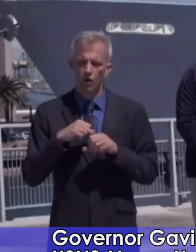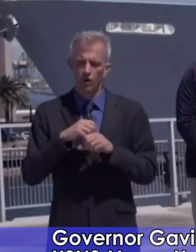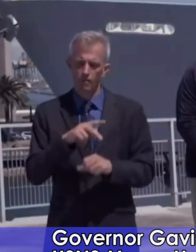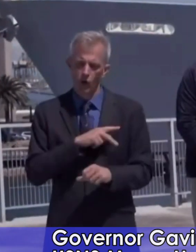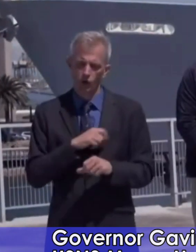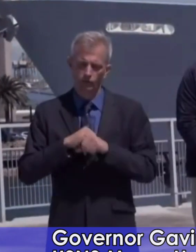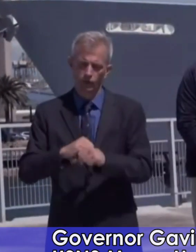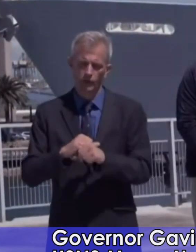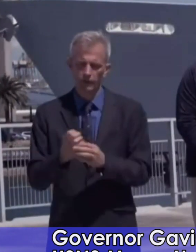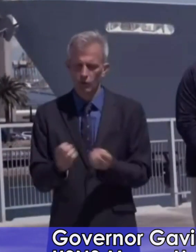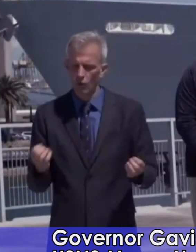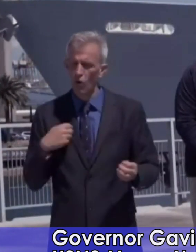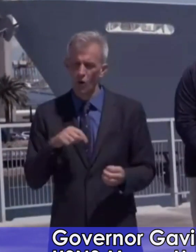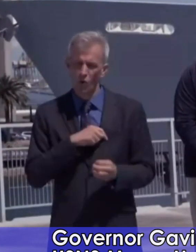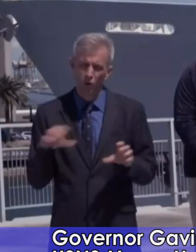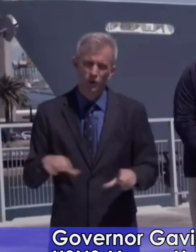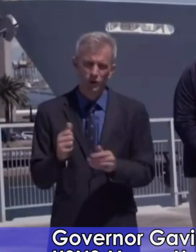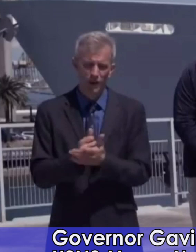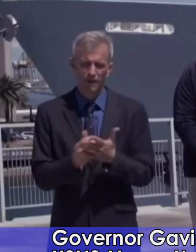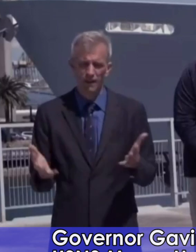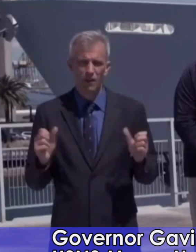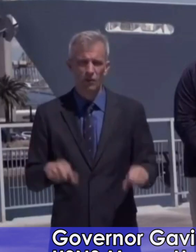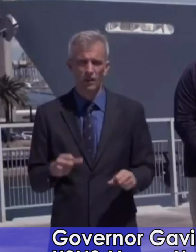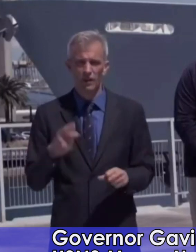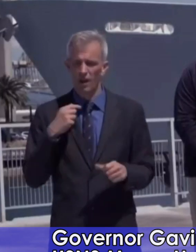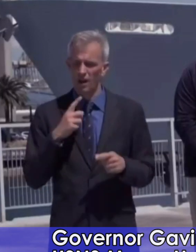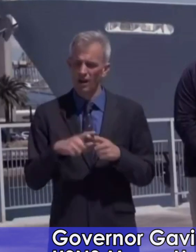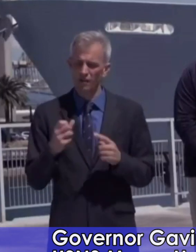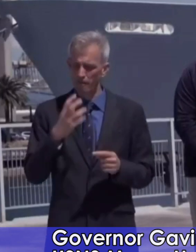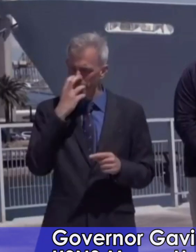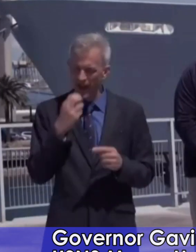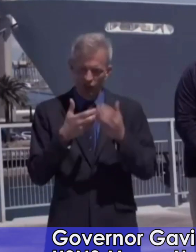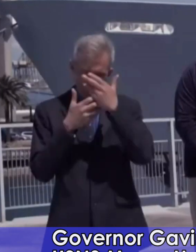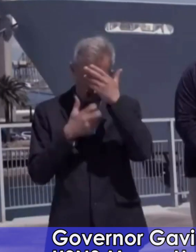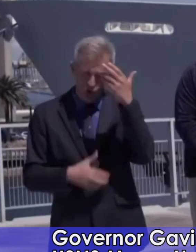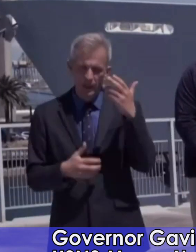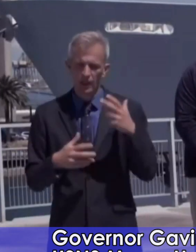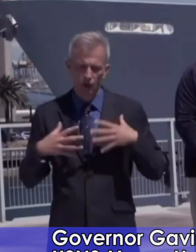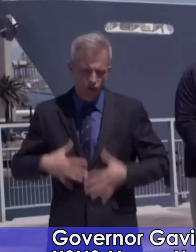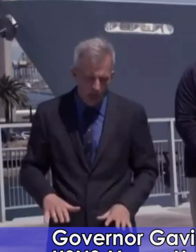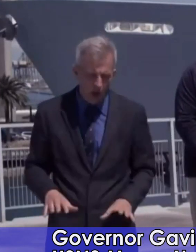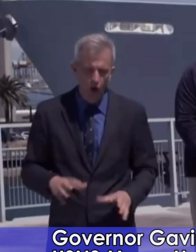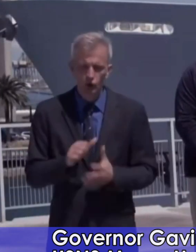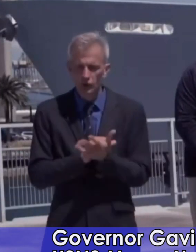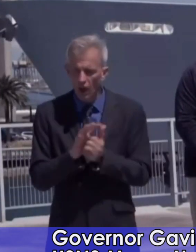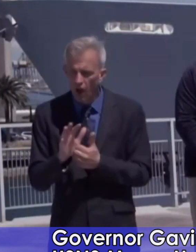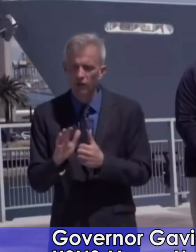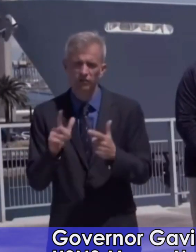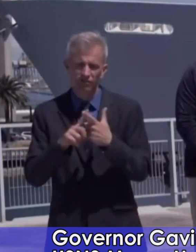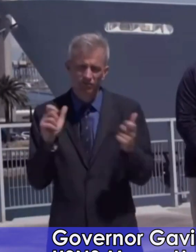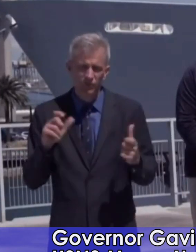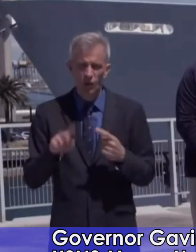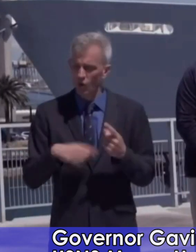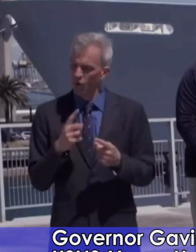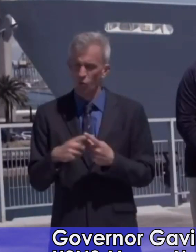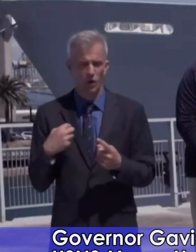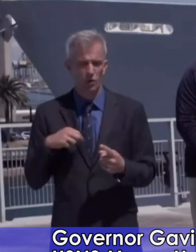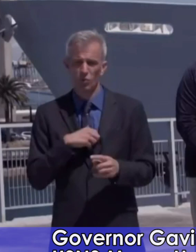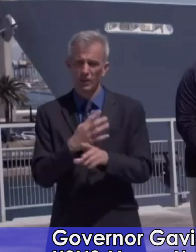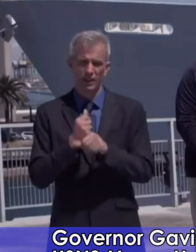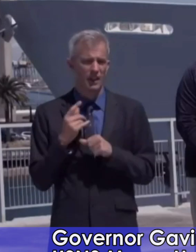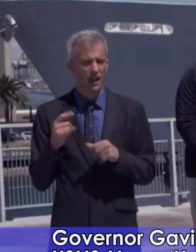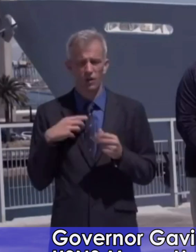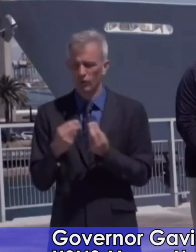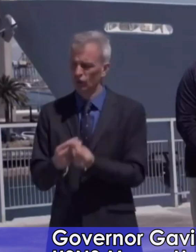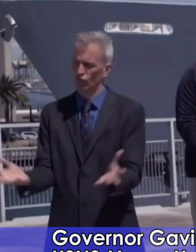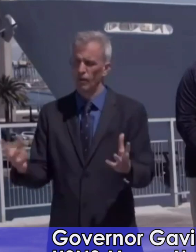for coveralls, shields, not just N95 masks, other kinds of masks and gloves. So as soon as it comes in, we're getting it right out,